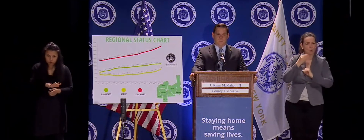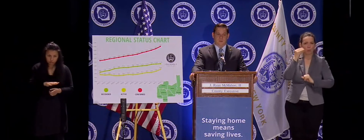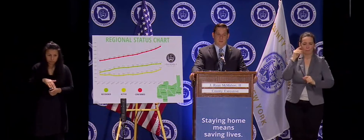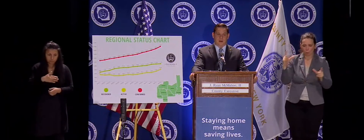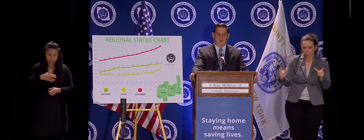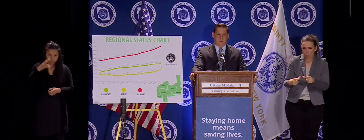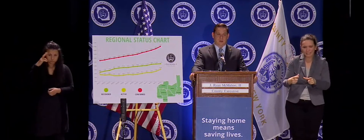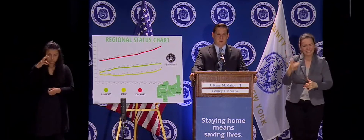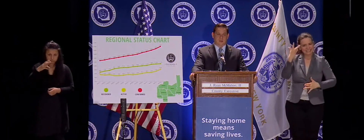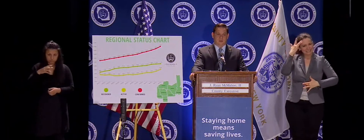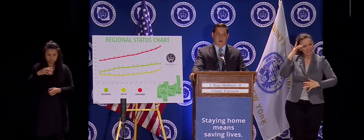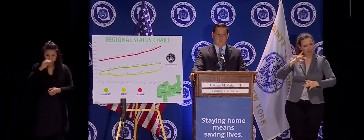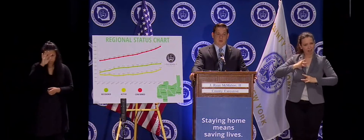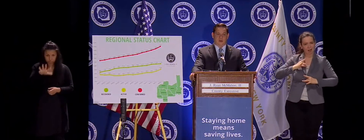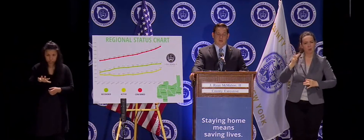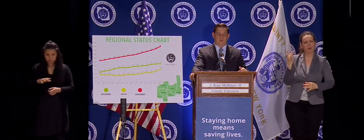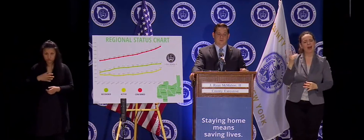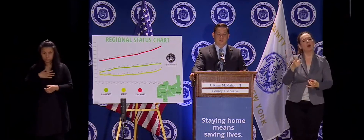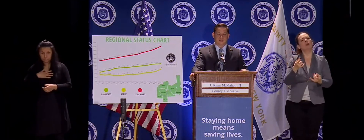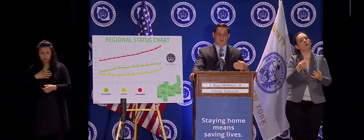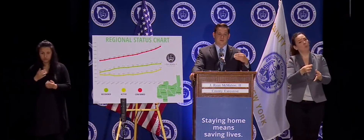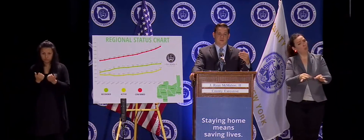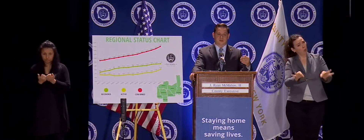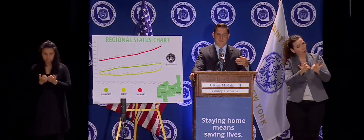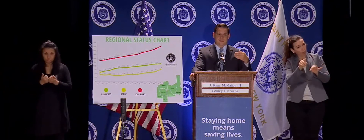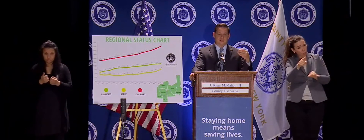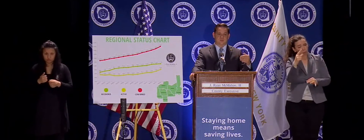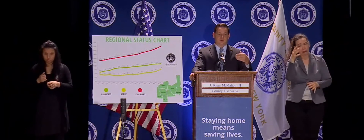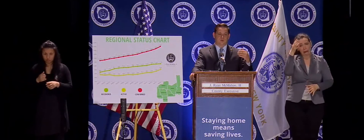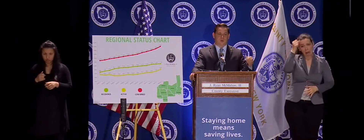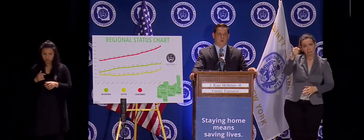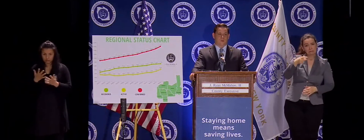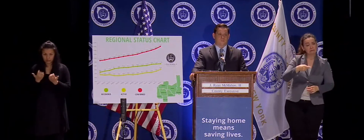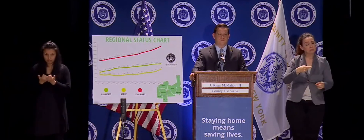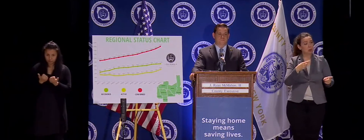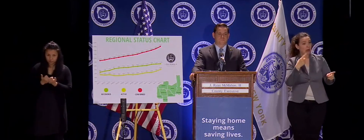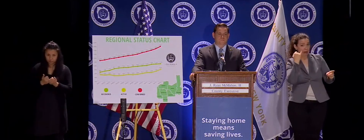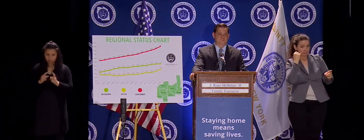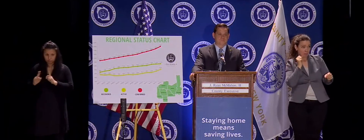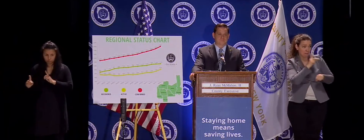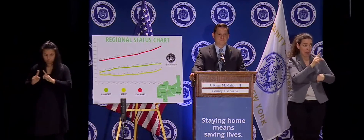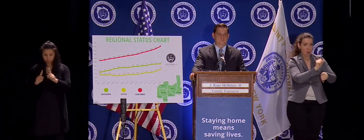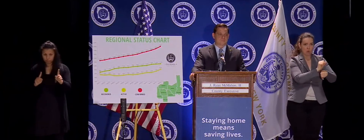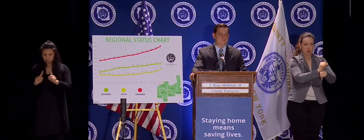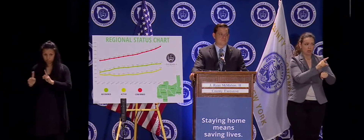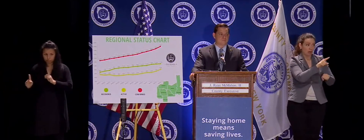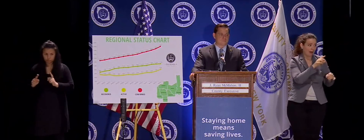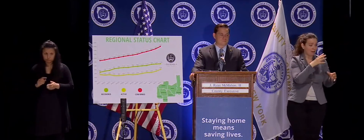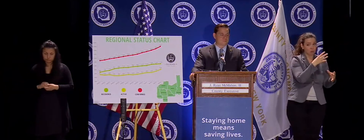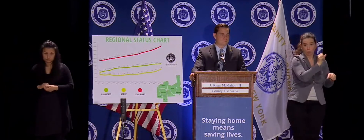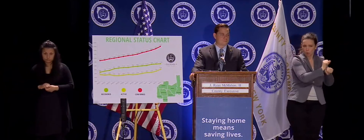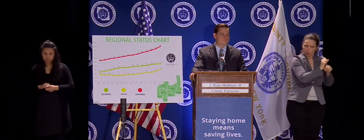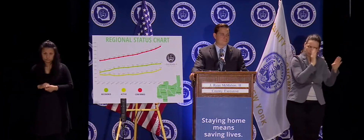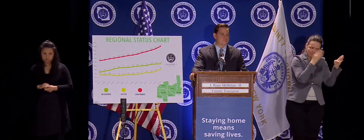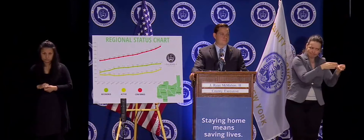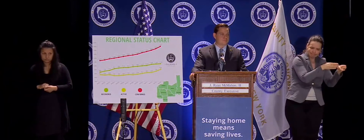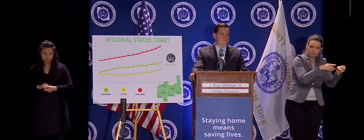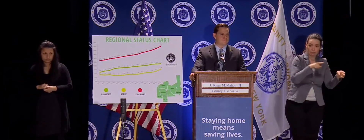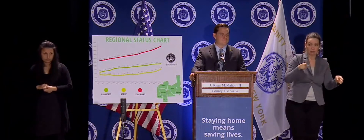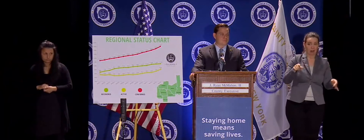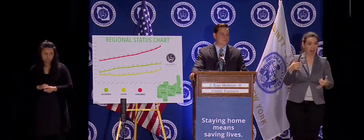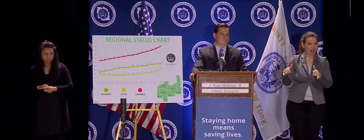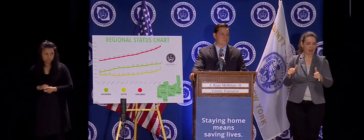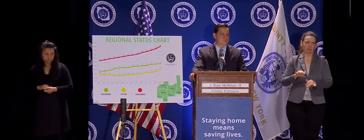little bit about how they're going to continue to physically distance moving forward. Is your group